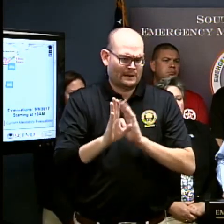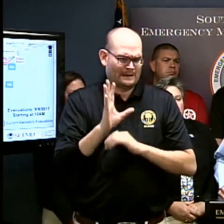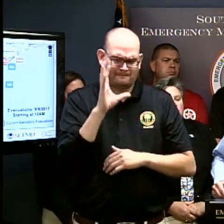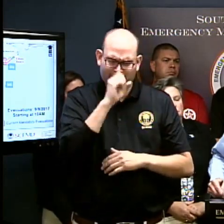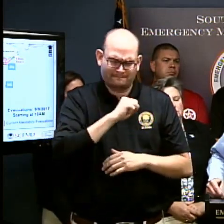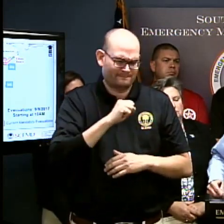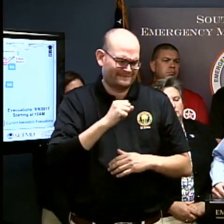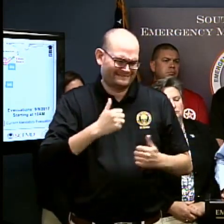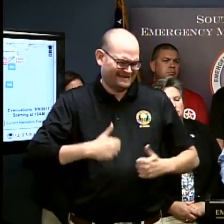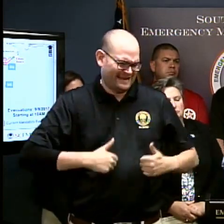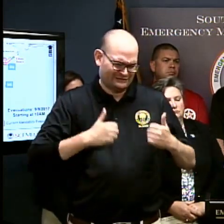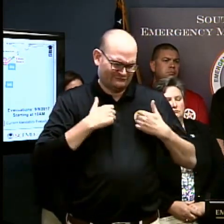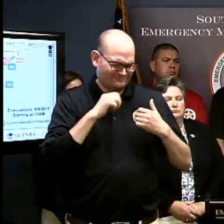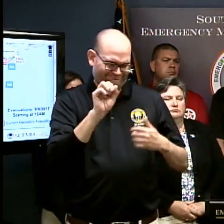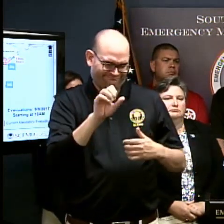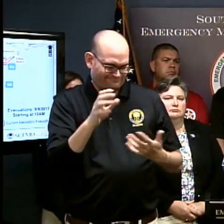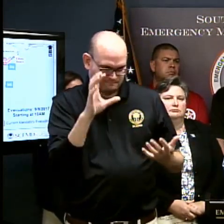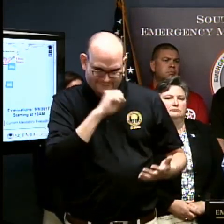Also in Allendale